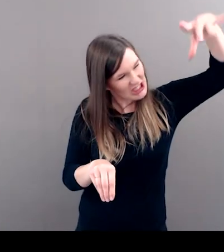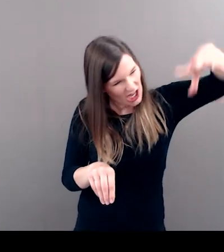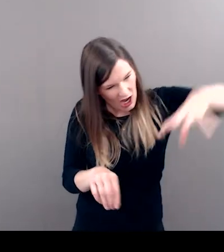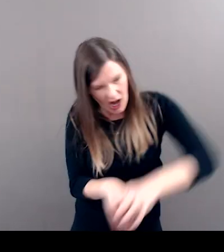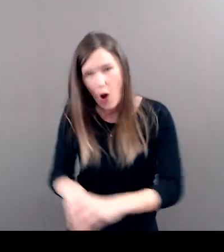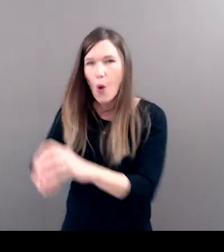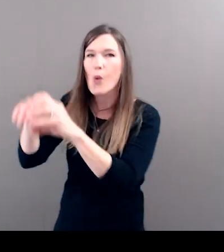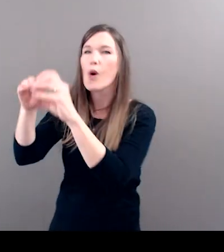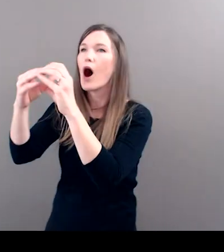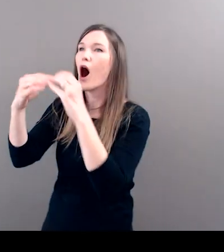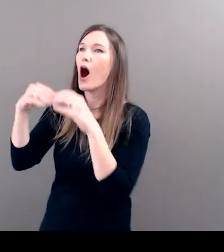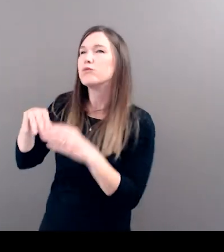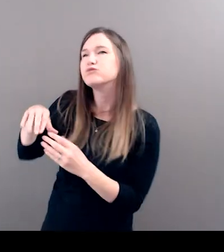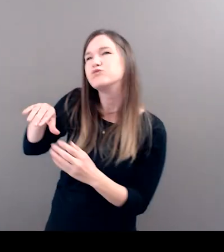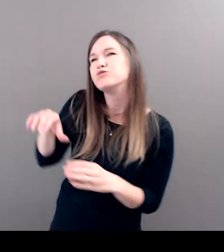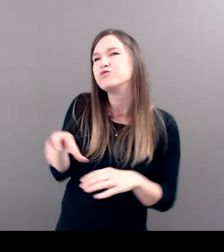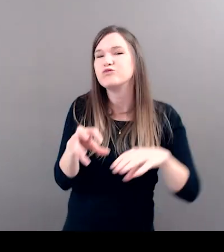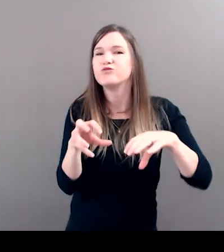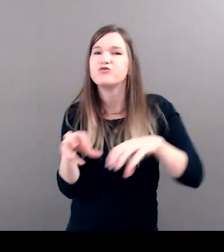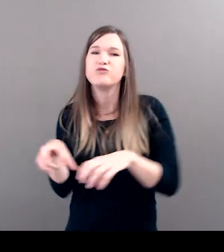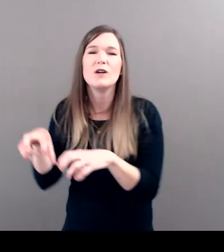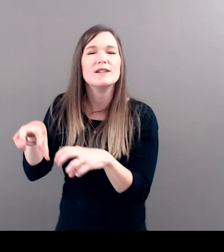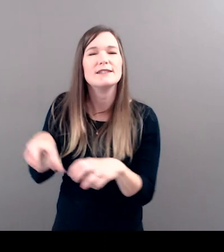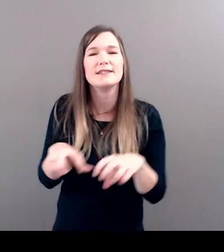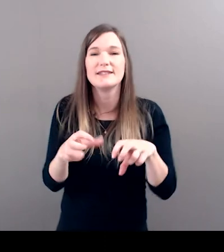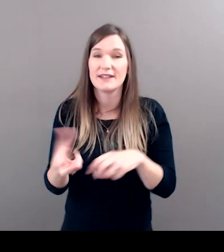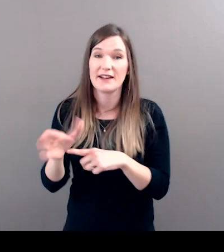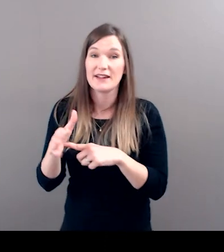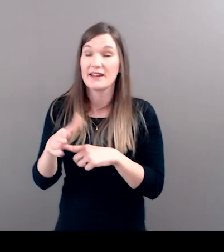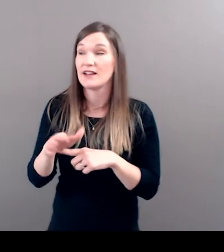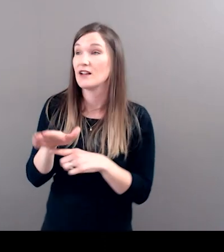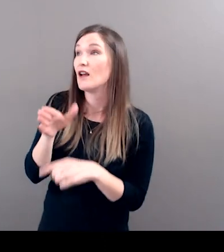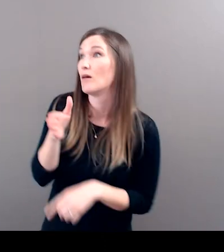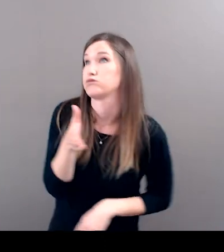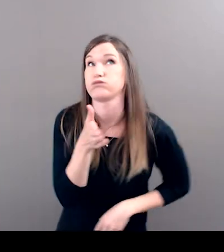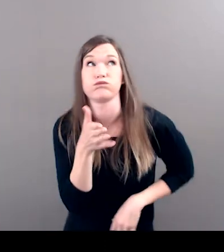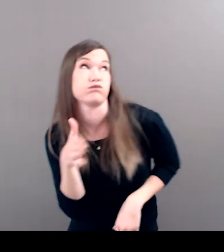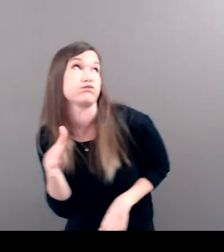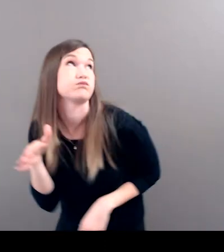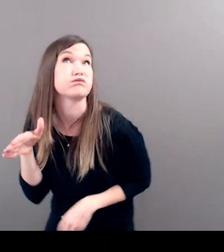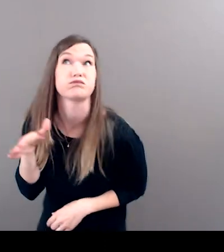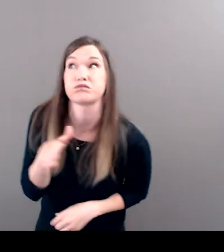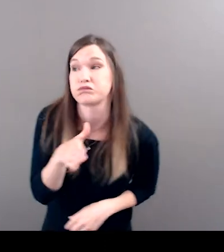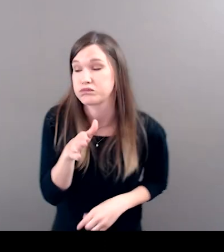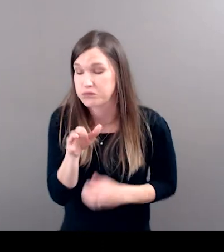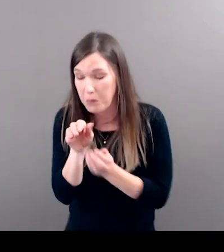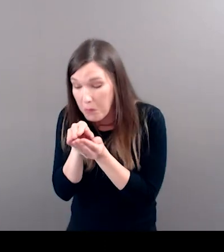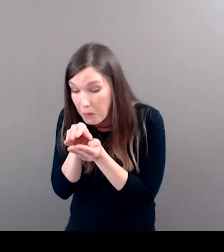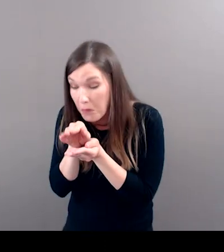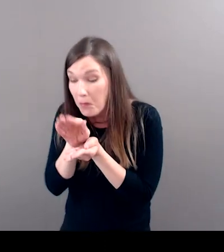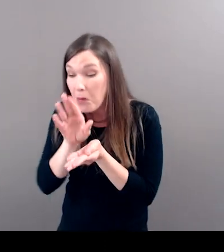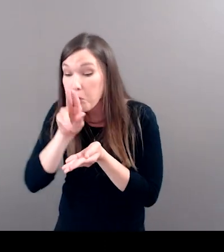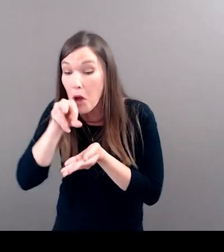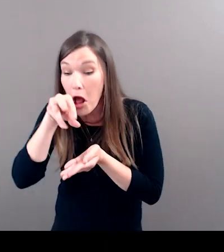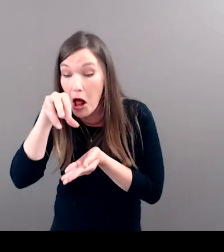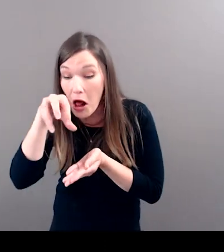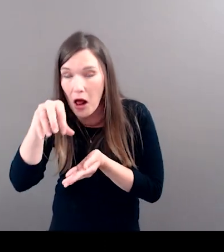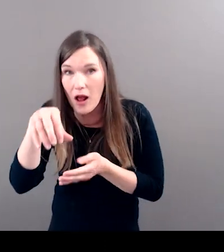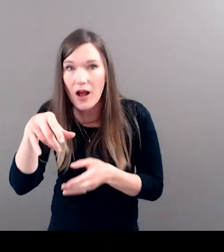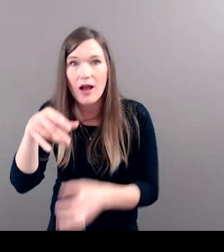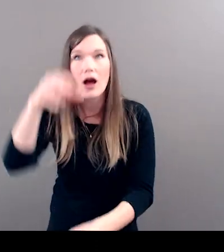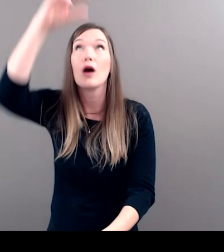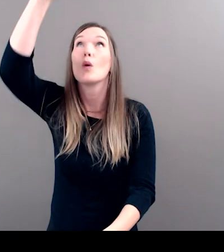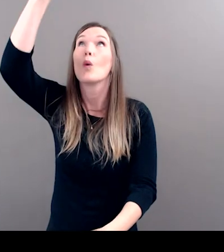Flies over the hole, and the fish opens his mouth, the ball goes in the hole. And Jesus and Moses look at each other, and Jesus says to the old man, good shot,